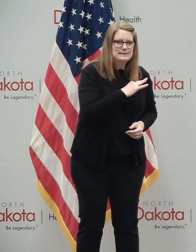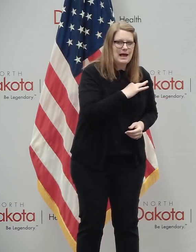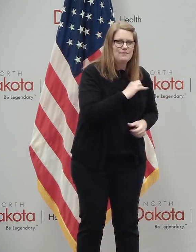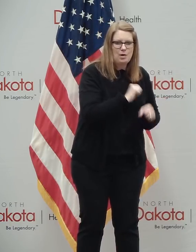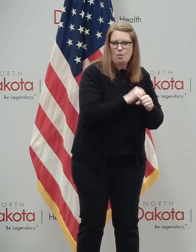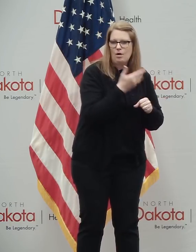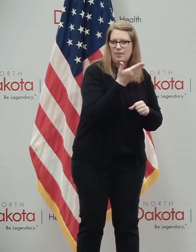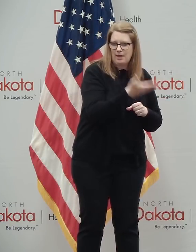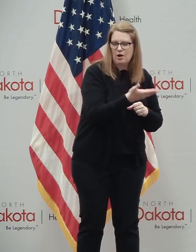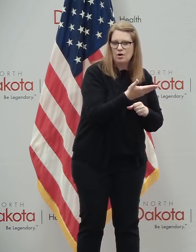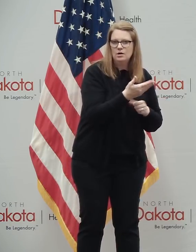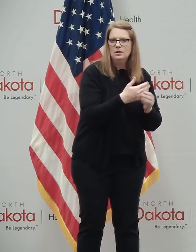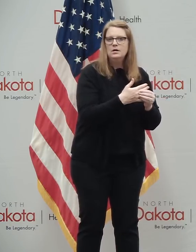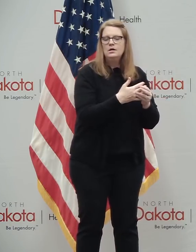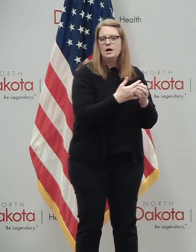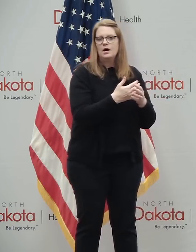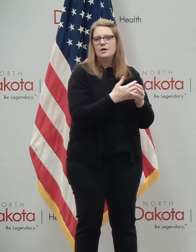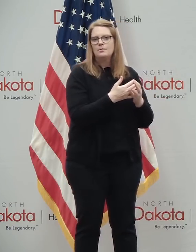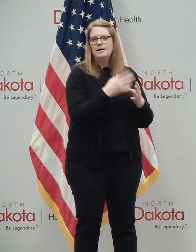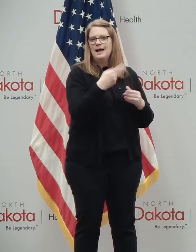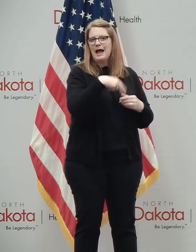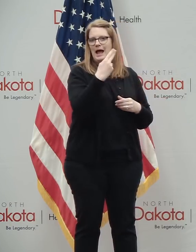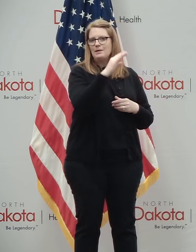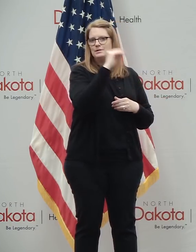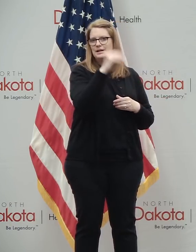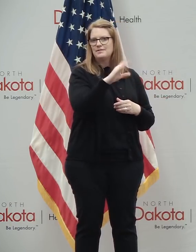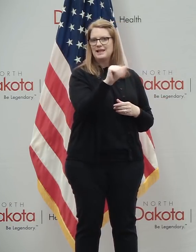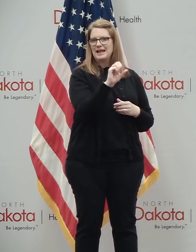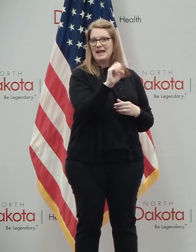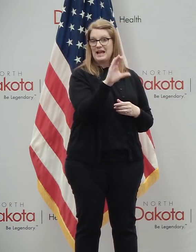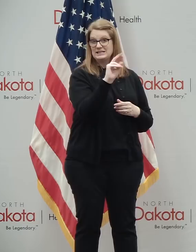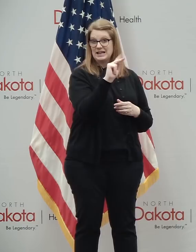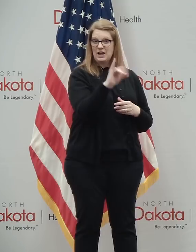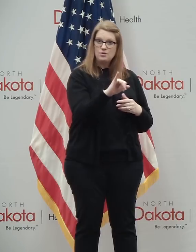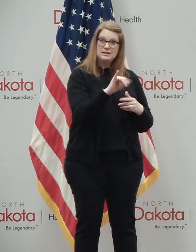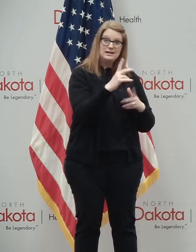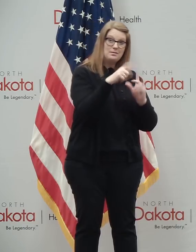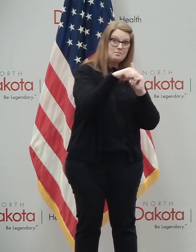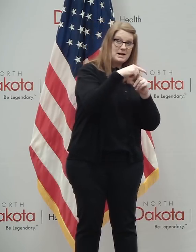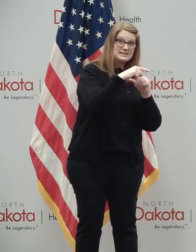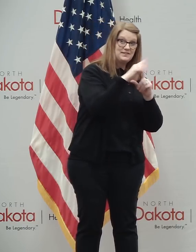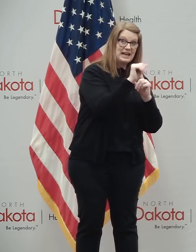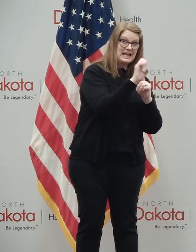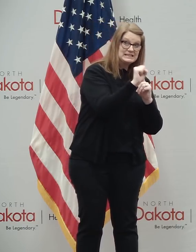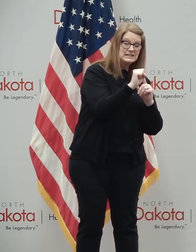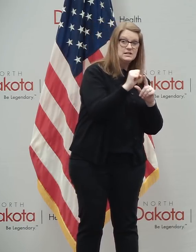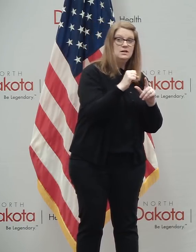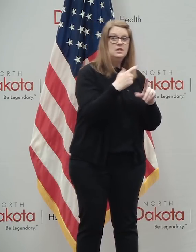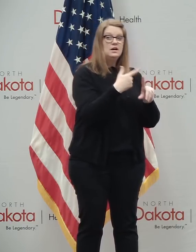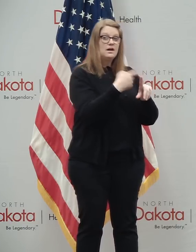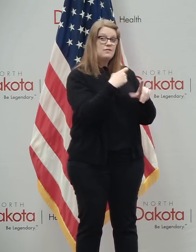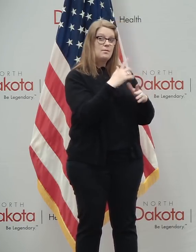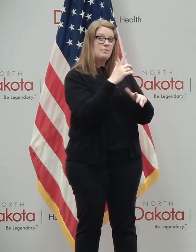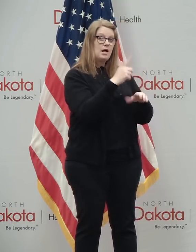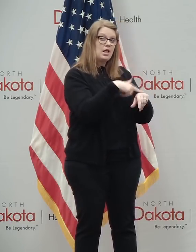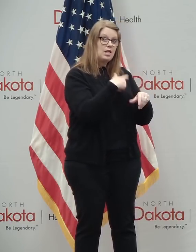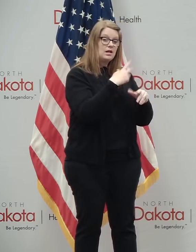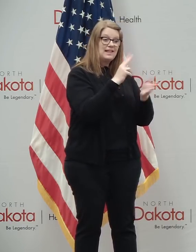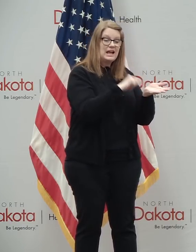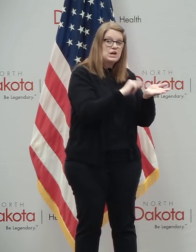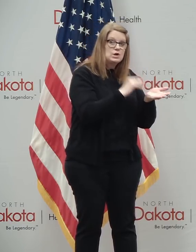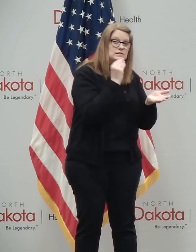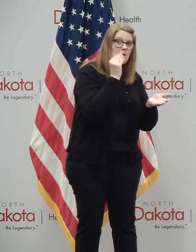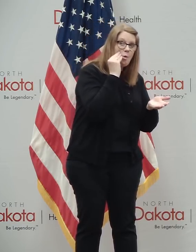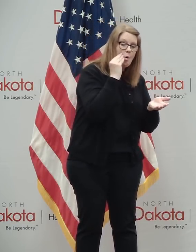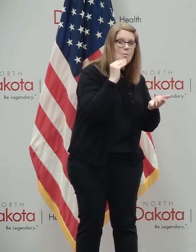again, a high percentage of the Cass County positives have come from either long-term care residents or long-term care